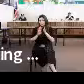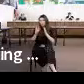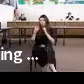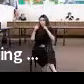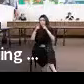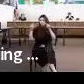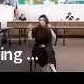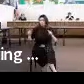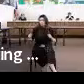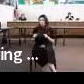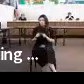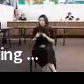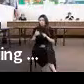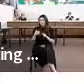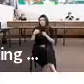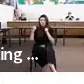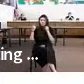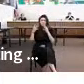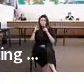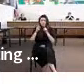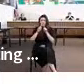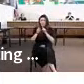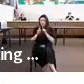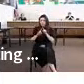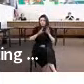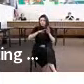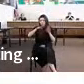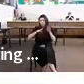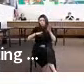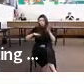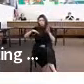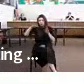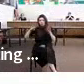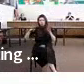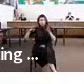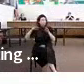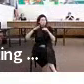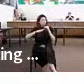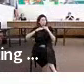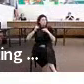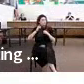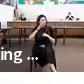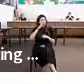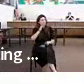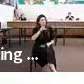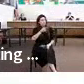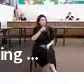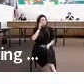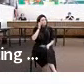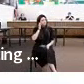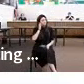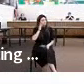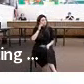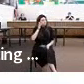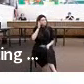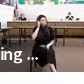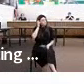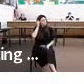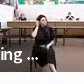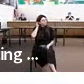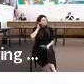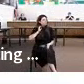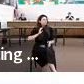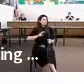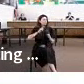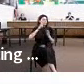different materials, articulation in the building elevations as well. And for example, the trash enclosure